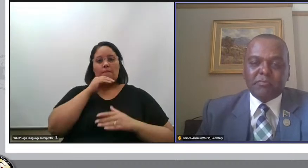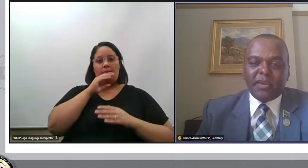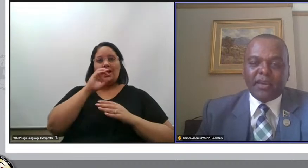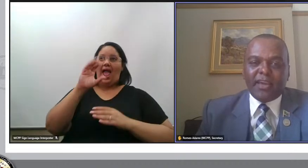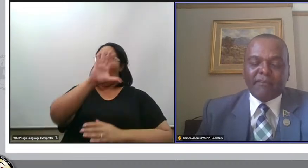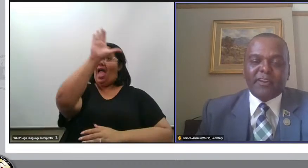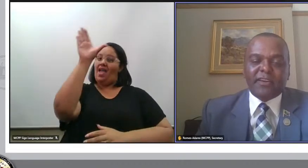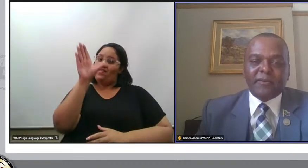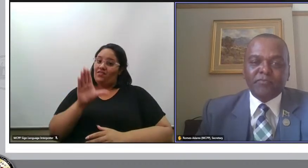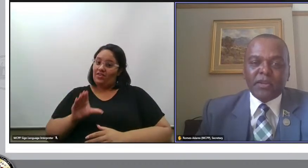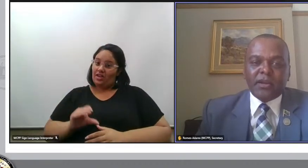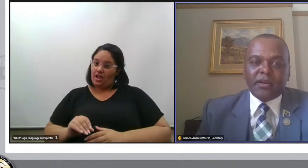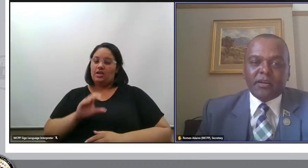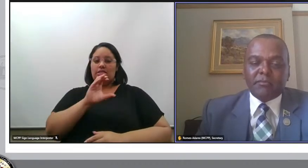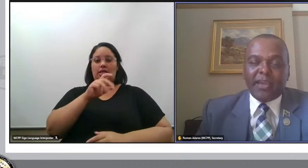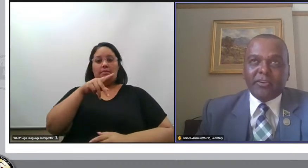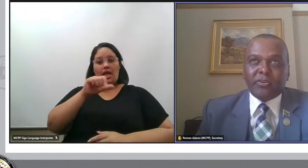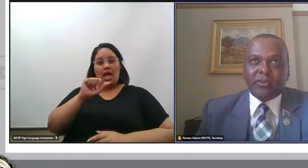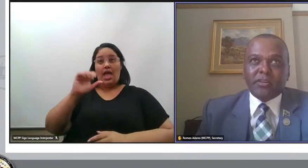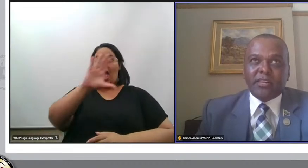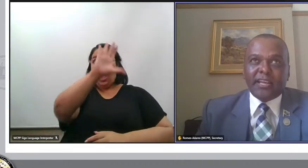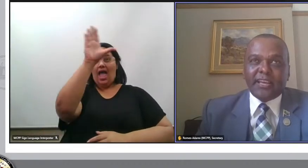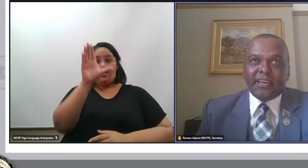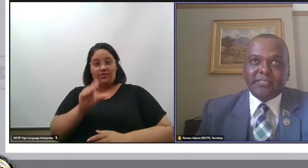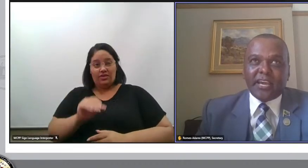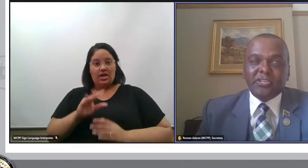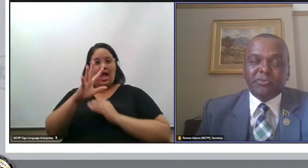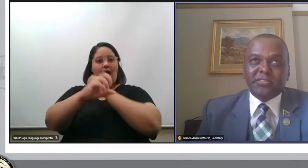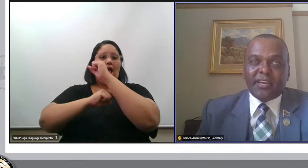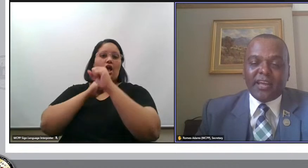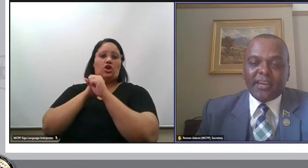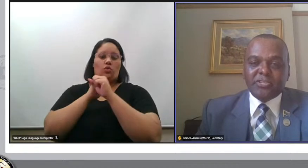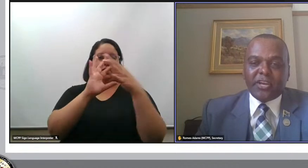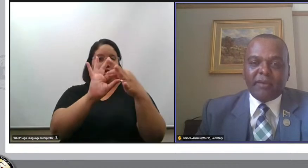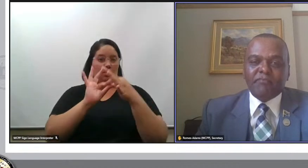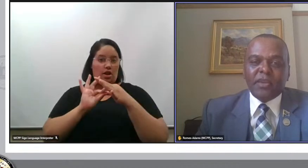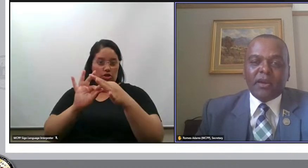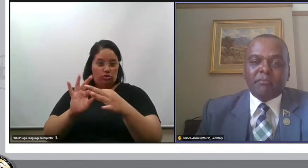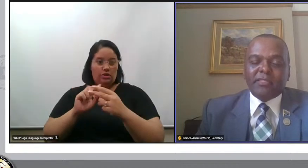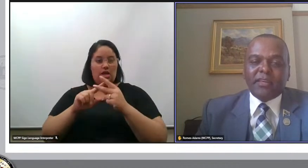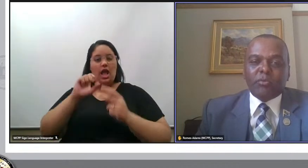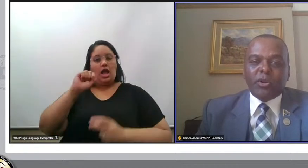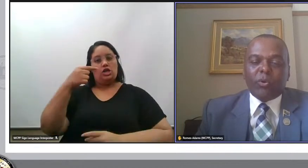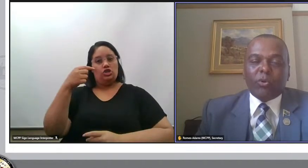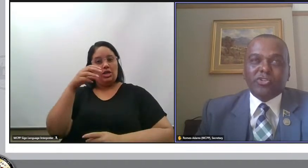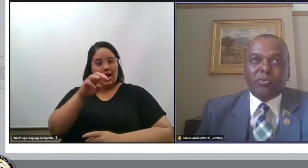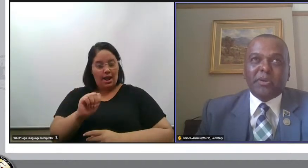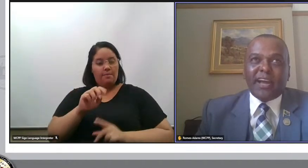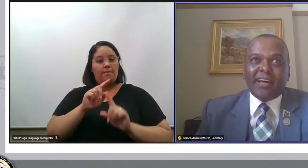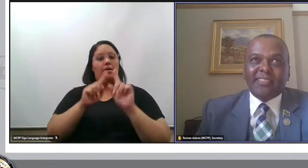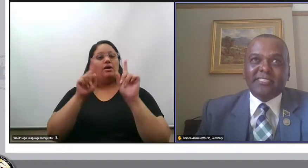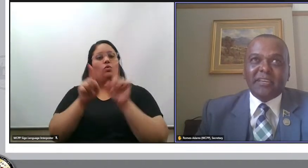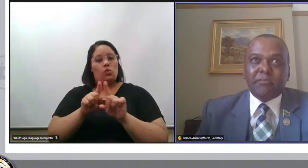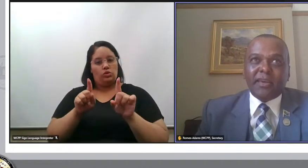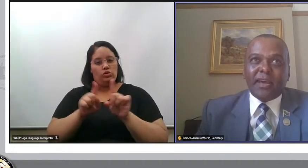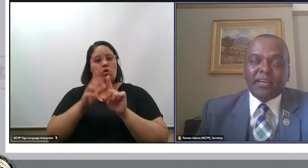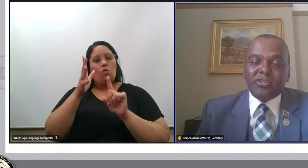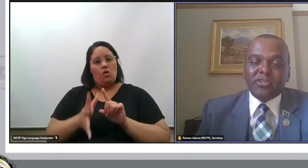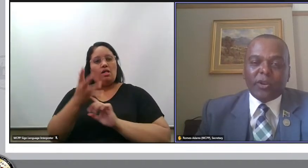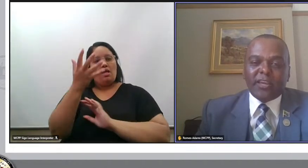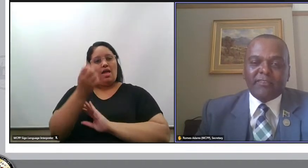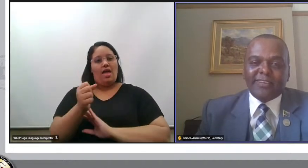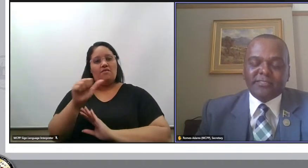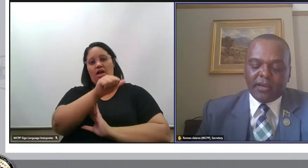would be at CPA Africa, annual engagement and AGM, but there will also be other